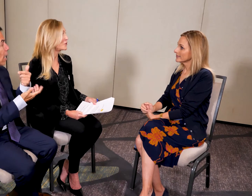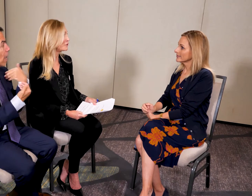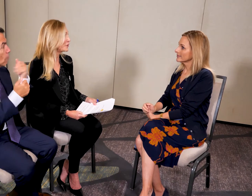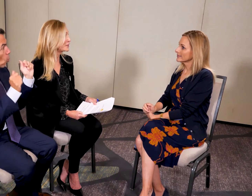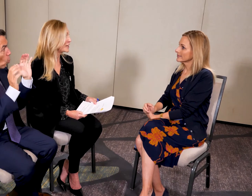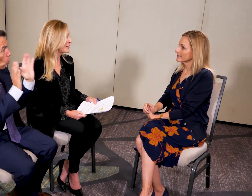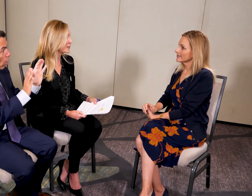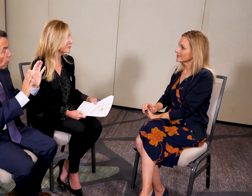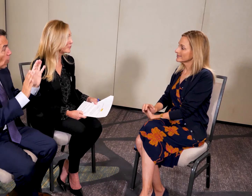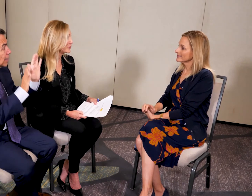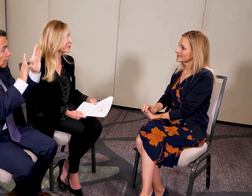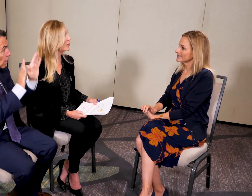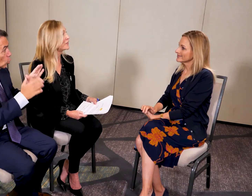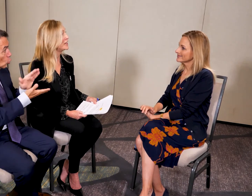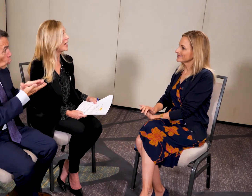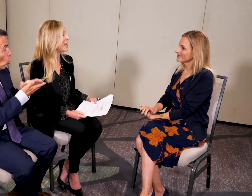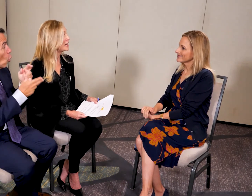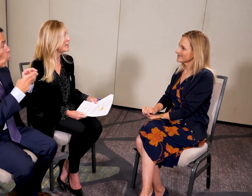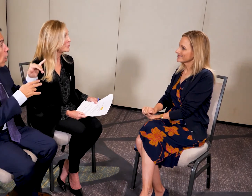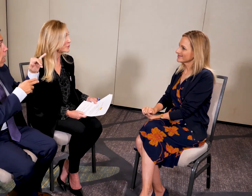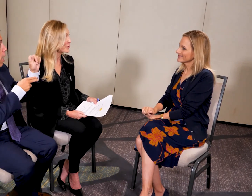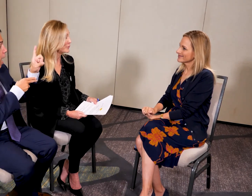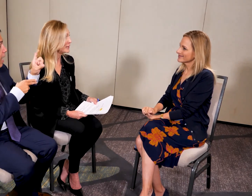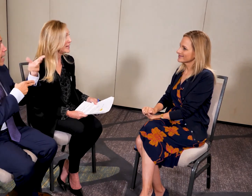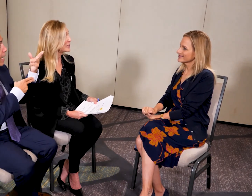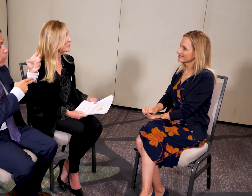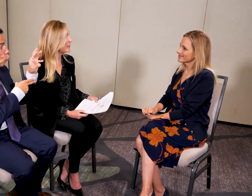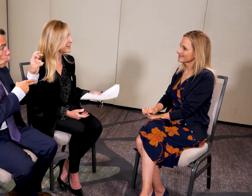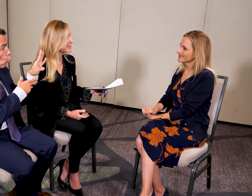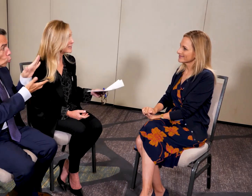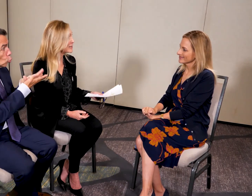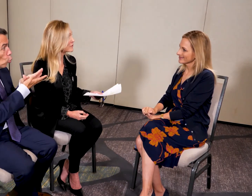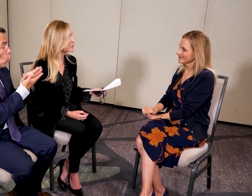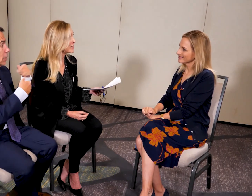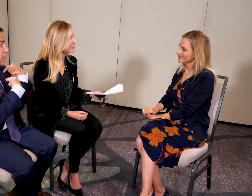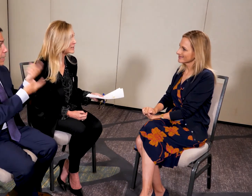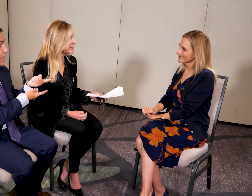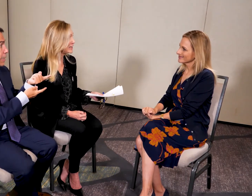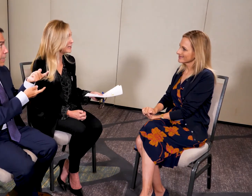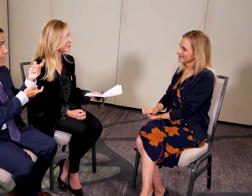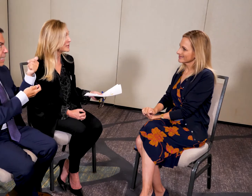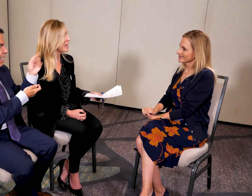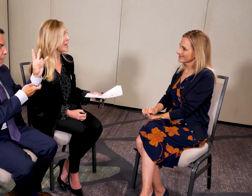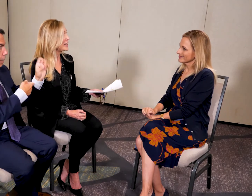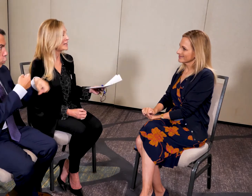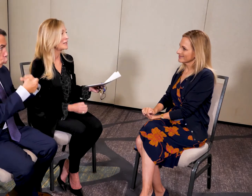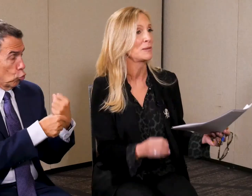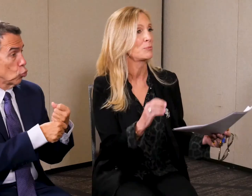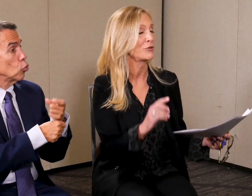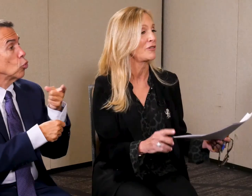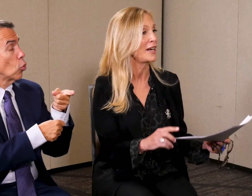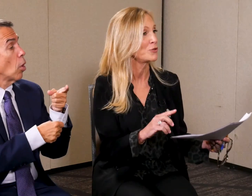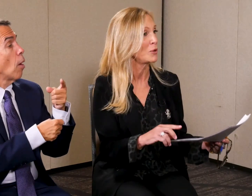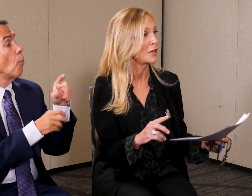wonderful Sunday school called the Yad Hebrew School. It's been in existence for 17 years, and it provides